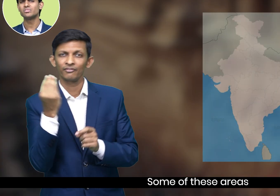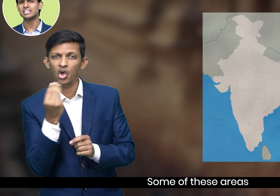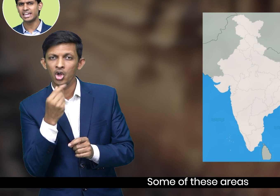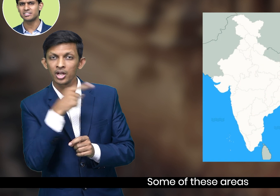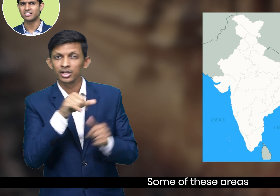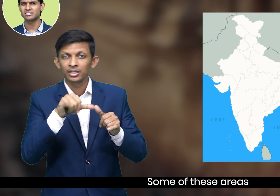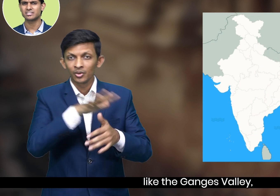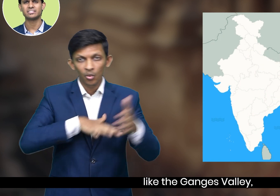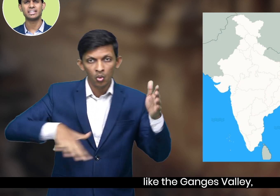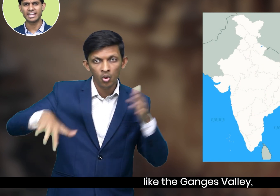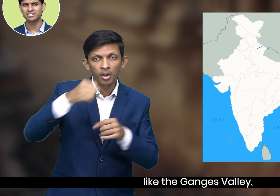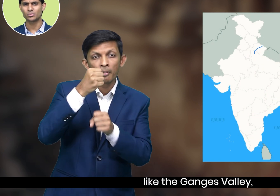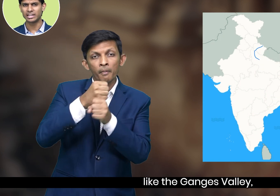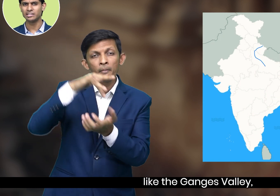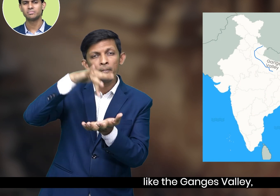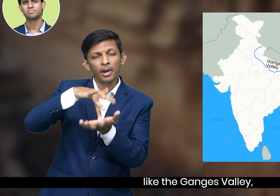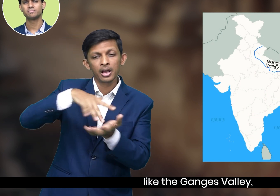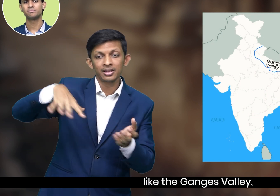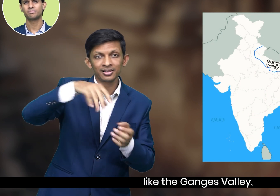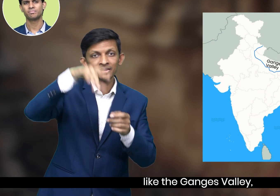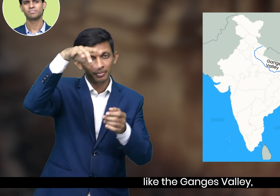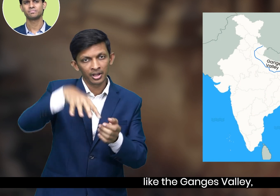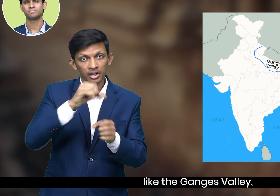Some of these areas, like the Ganges Valley,